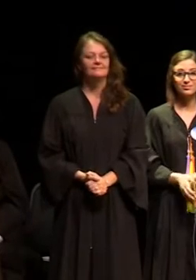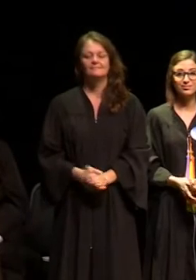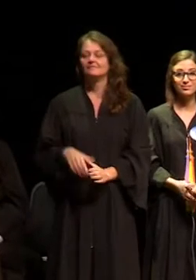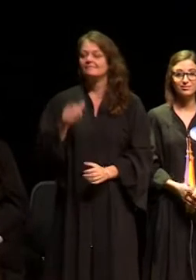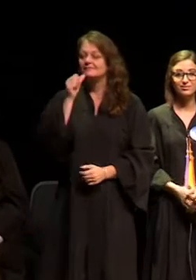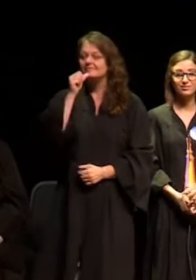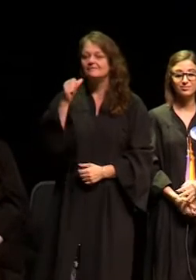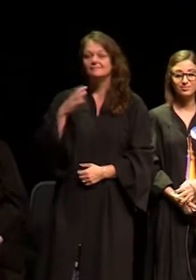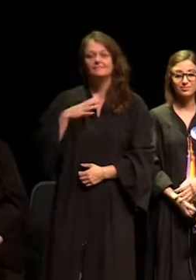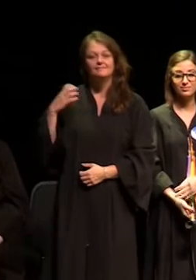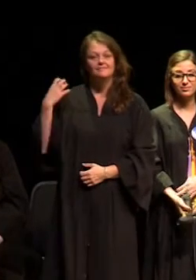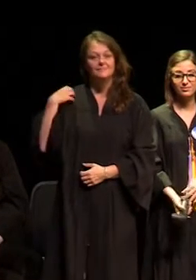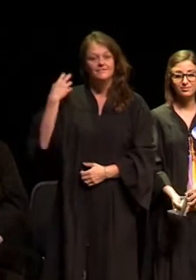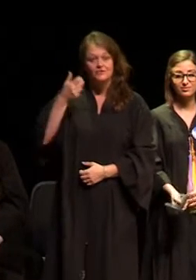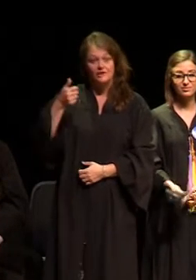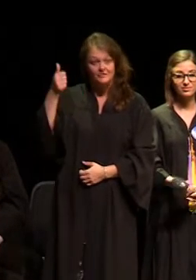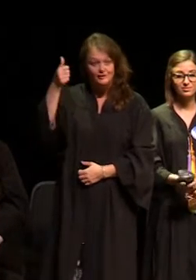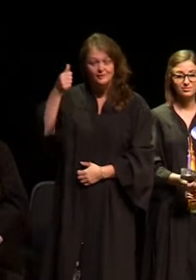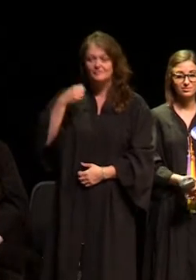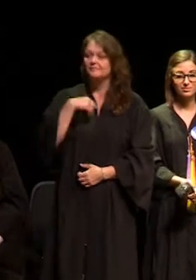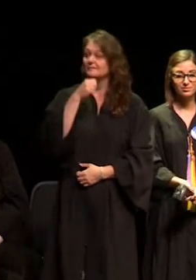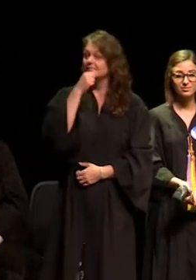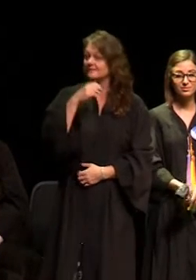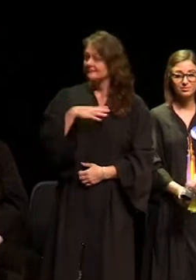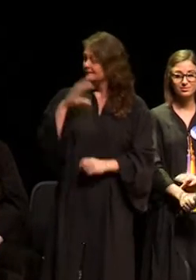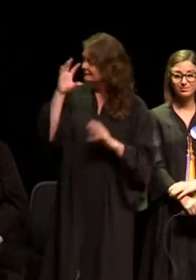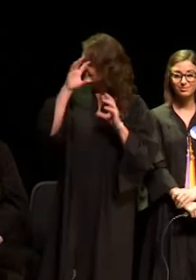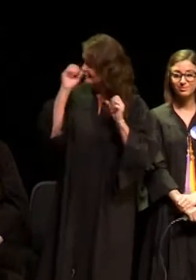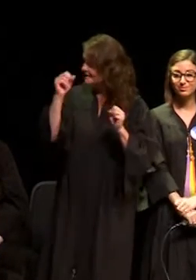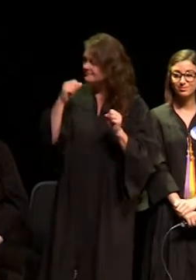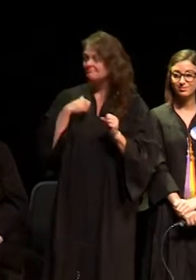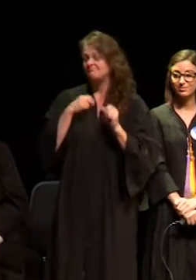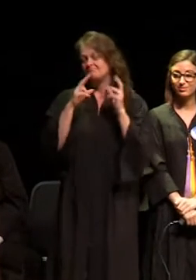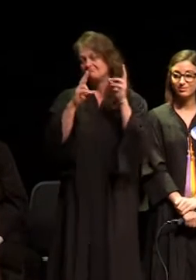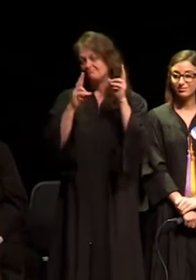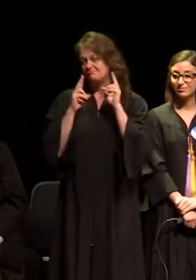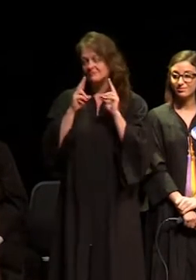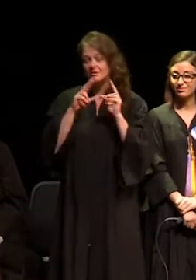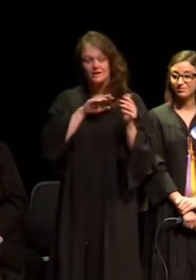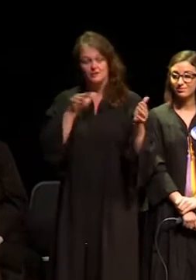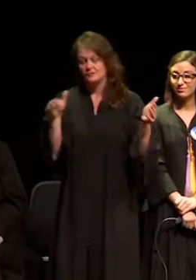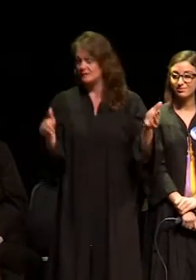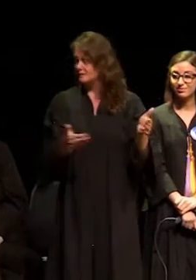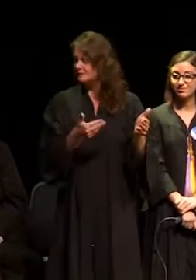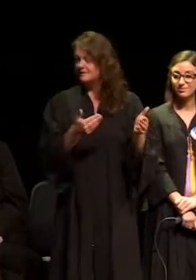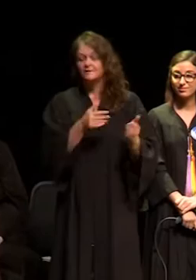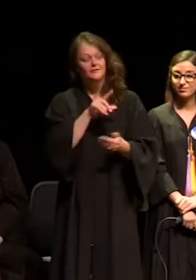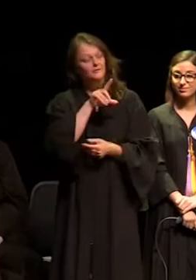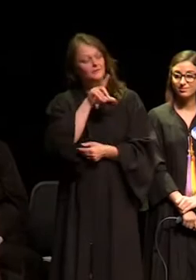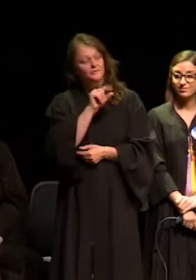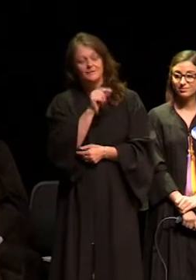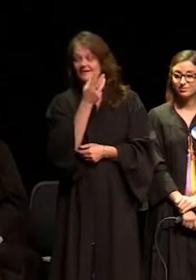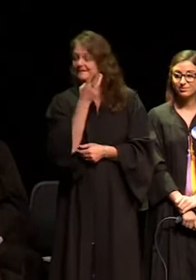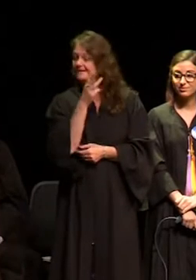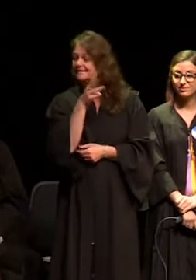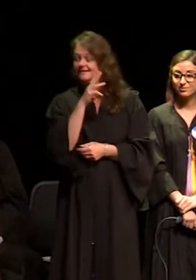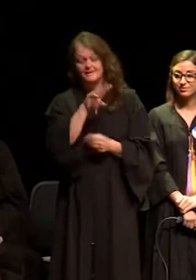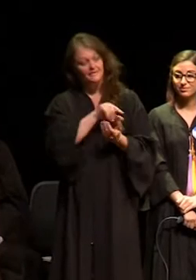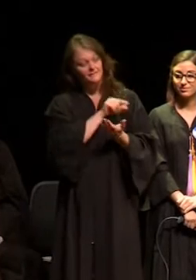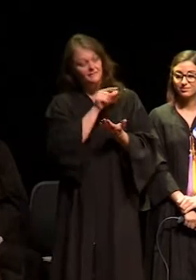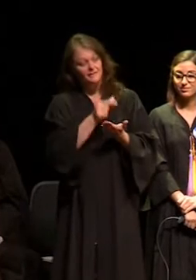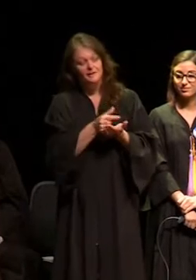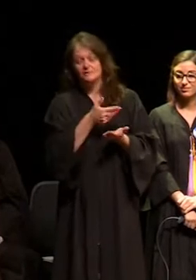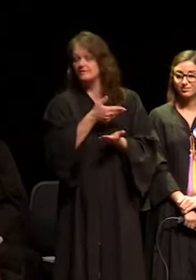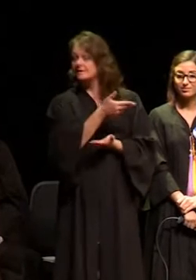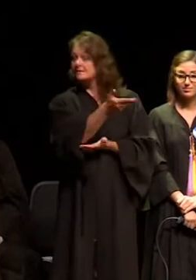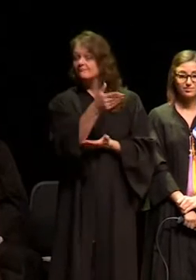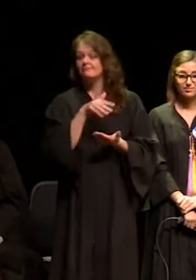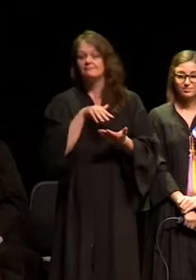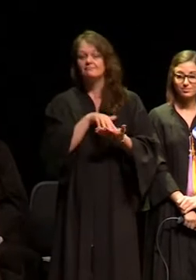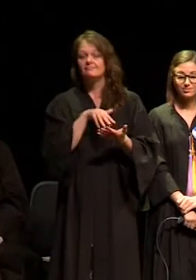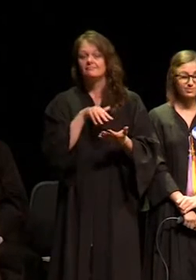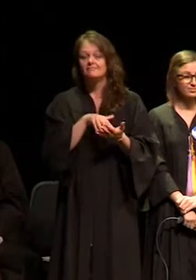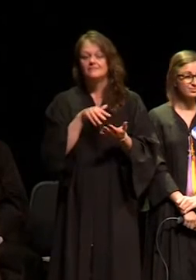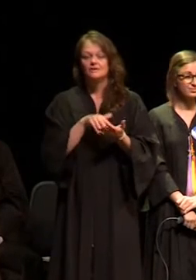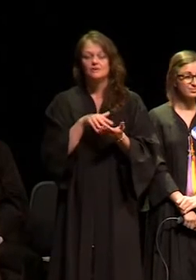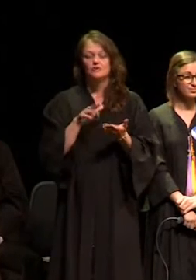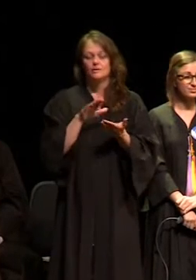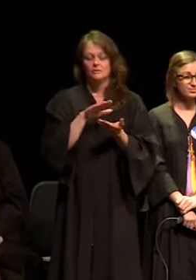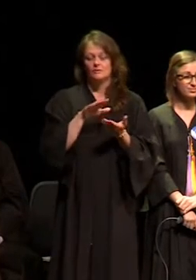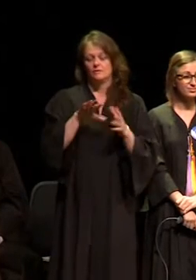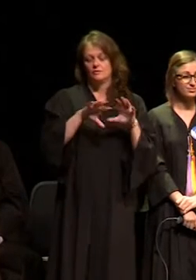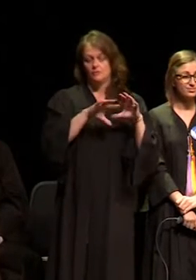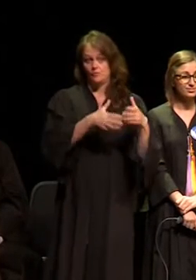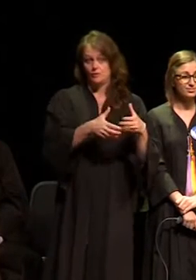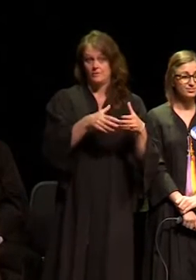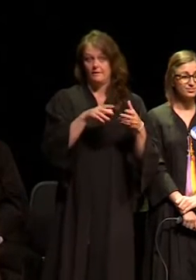Madam Chancellor, Madam President, I have the honor of presenting to you the graduates of 2016 for their credentials from the School of